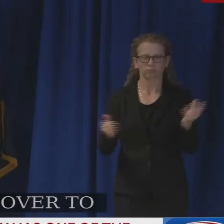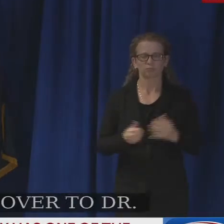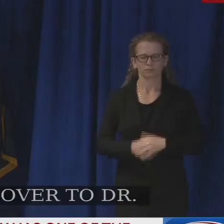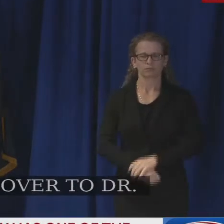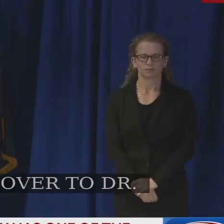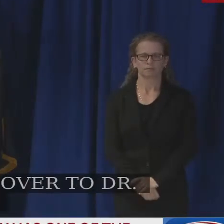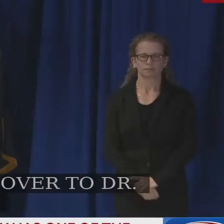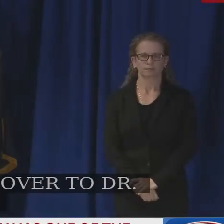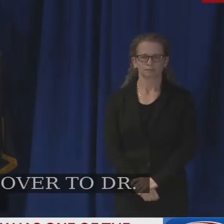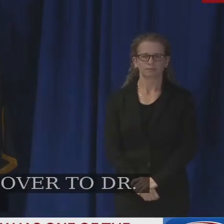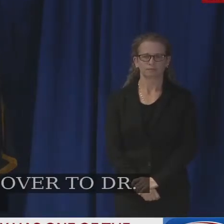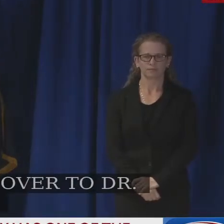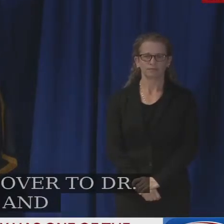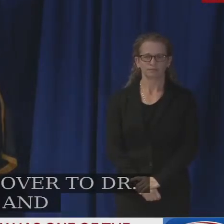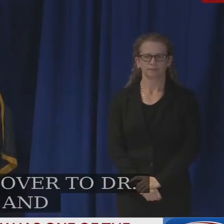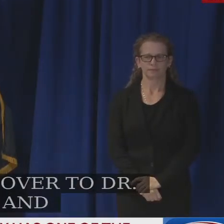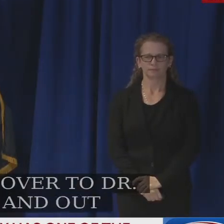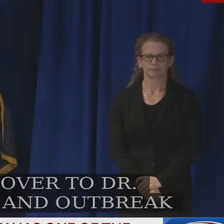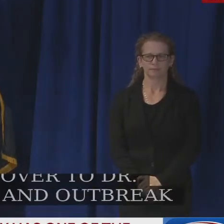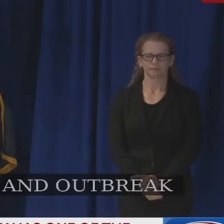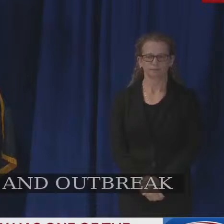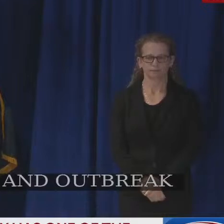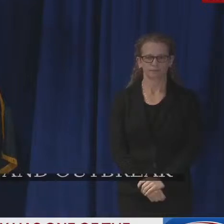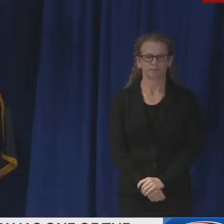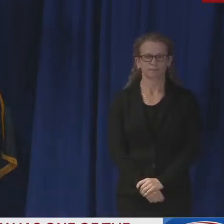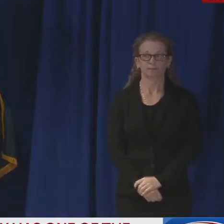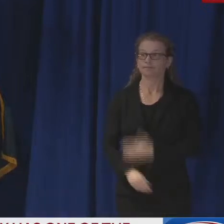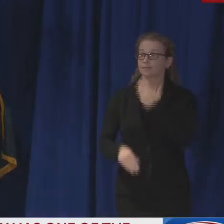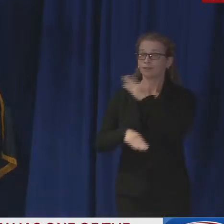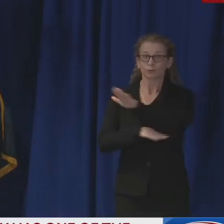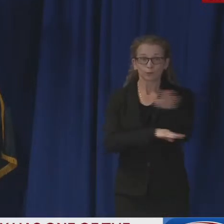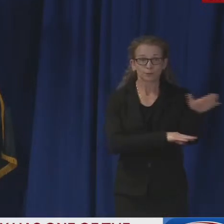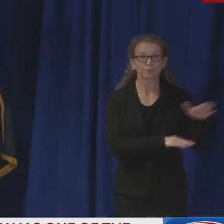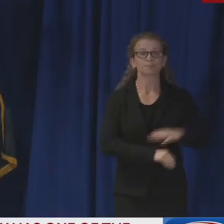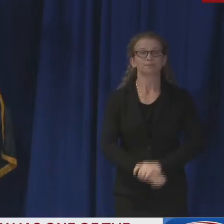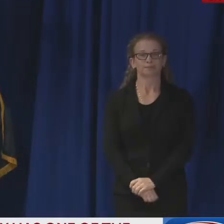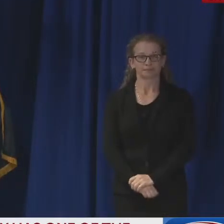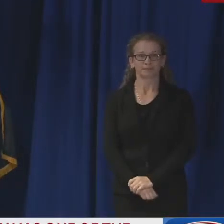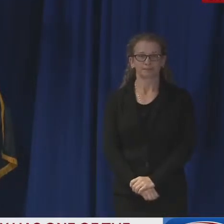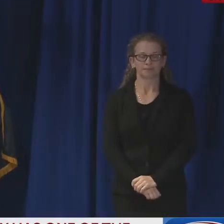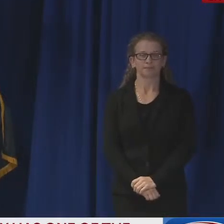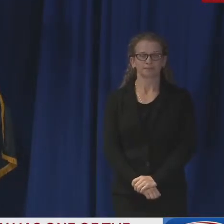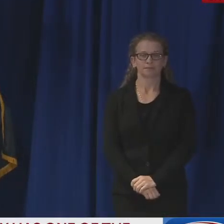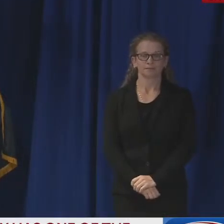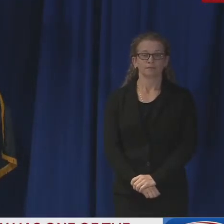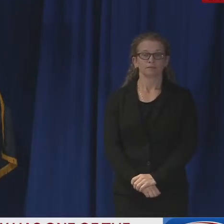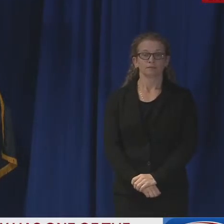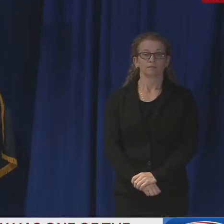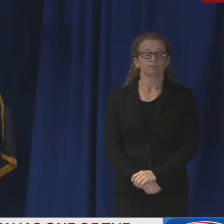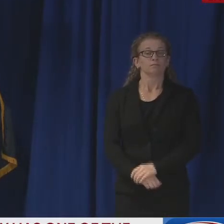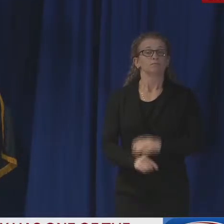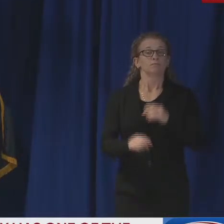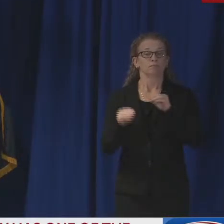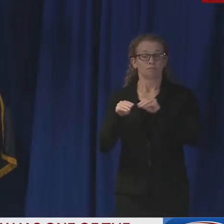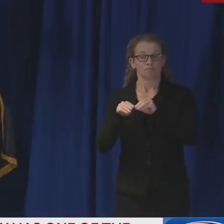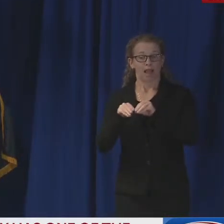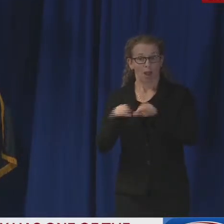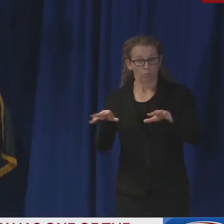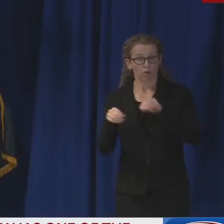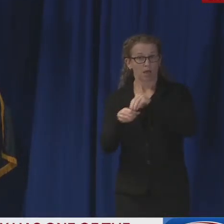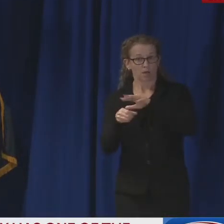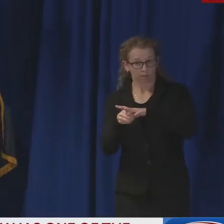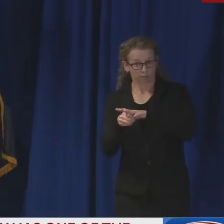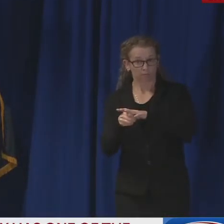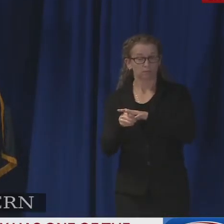Great. Good afternoon, everyone. For our update on outbreaks today, we